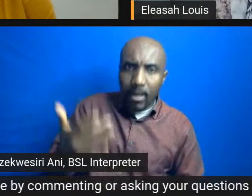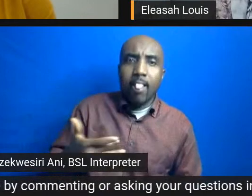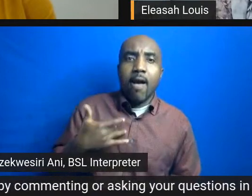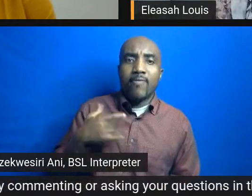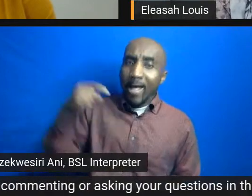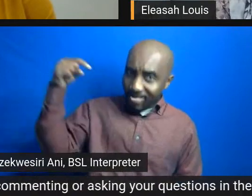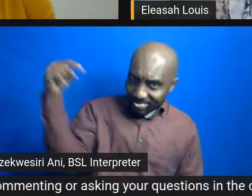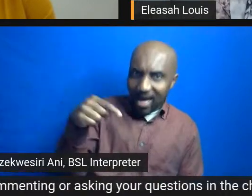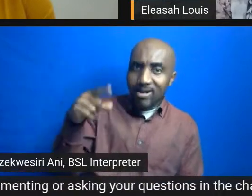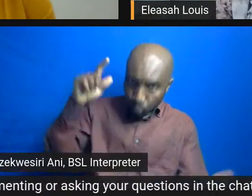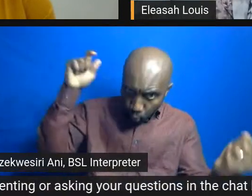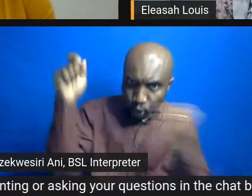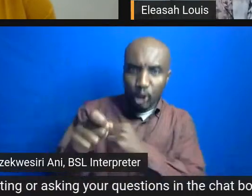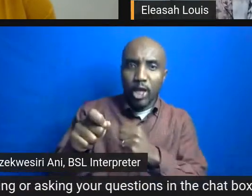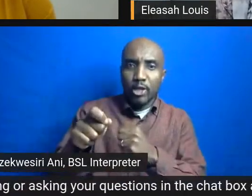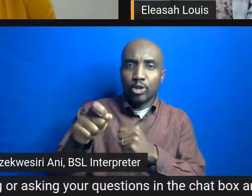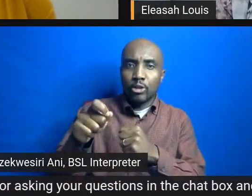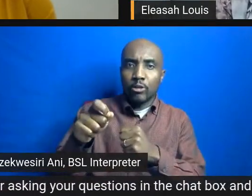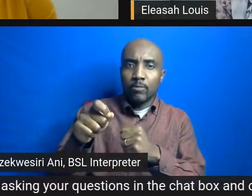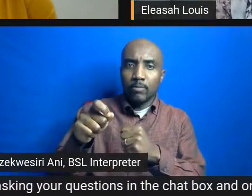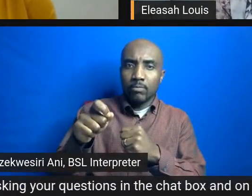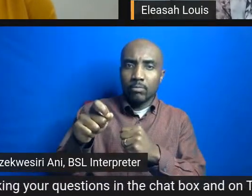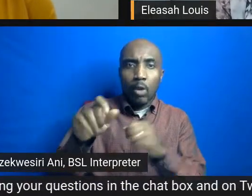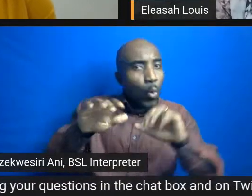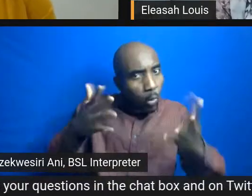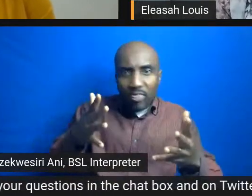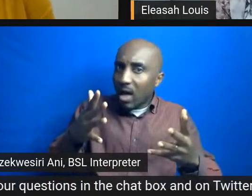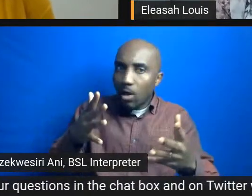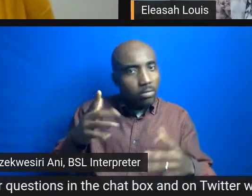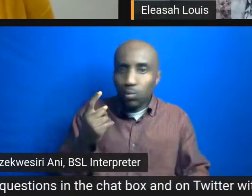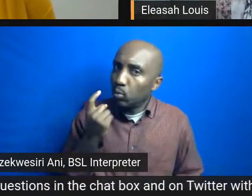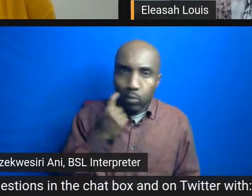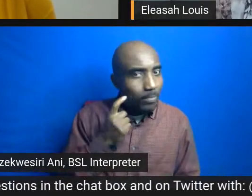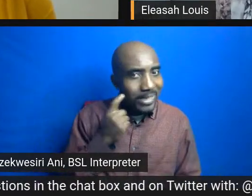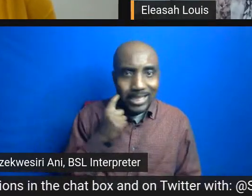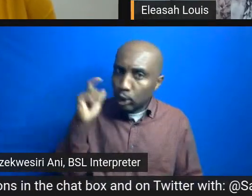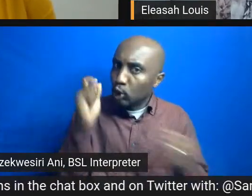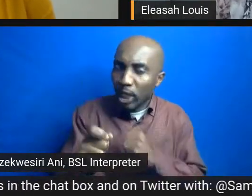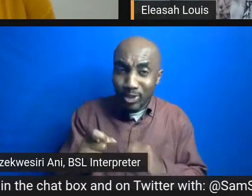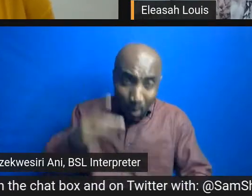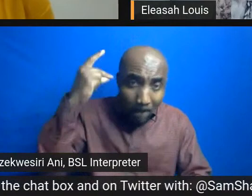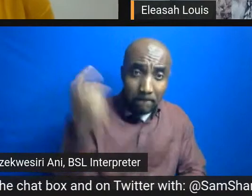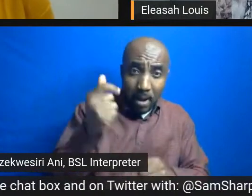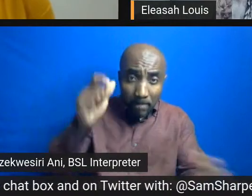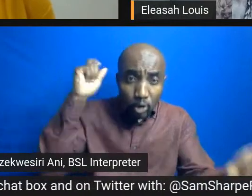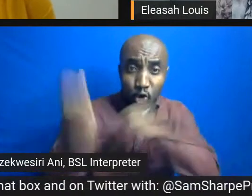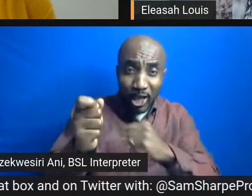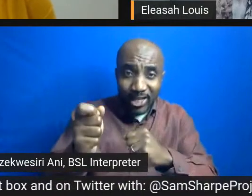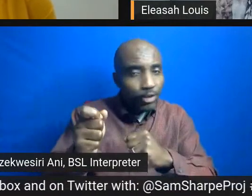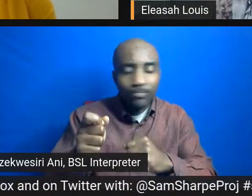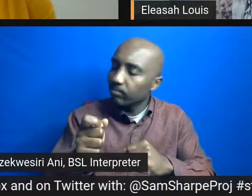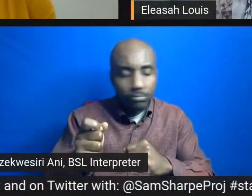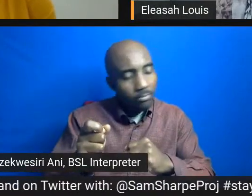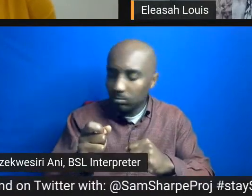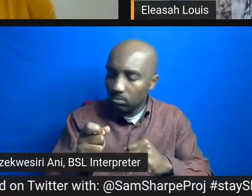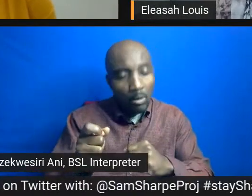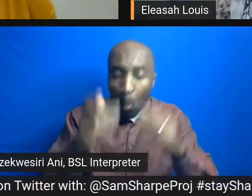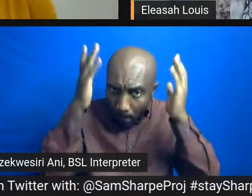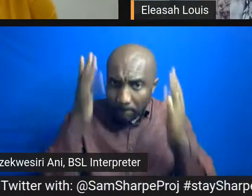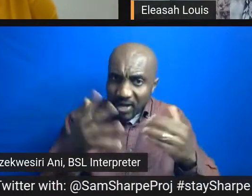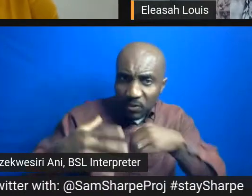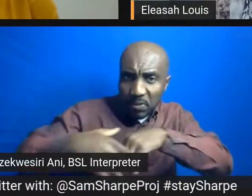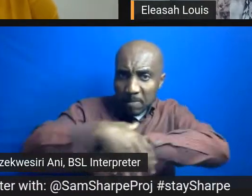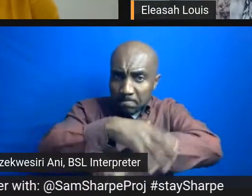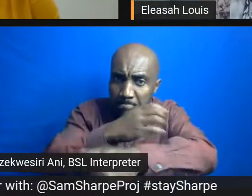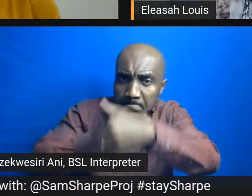what is going to change. But change is not going to come easy. It's not going to come fast. And so we must persevere and